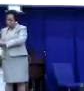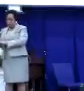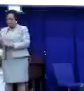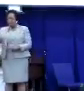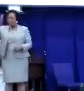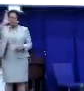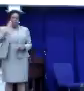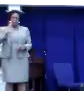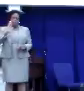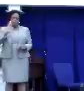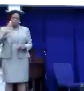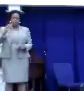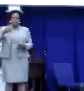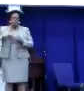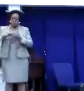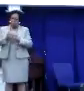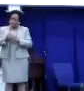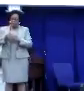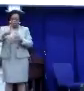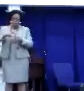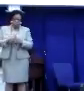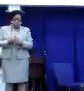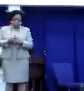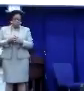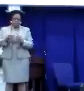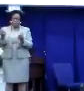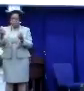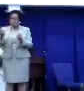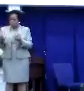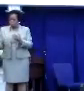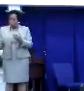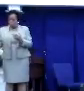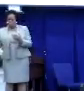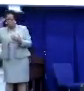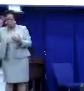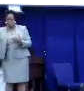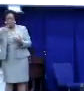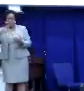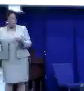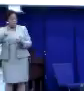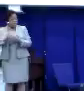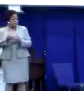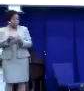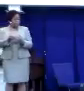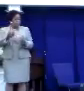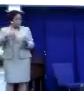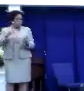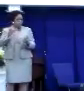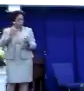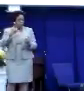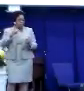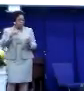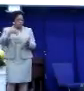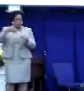from God? How can they start doing and doing things? Well, I can tell you how. It's just like you